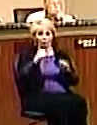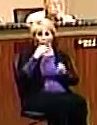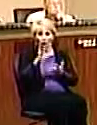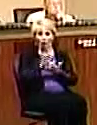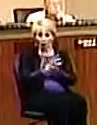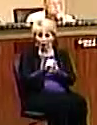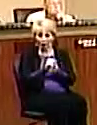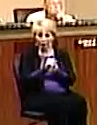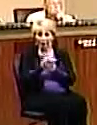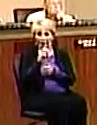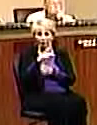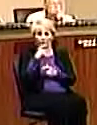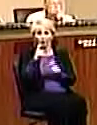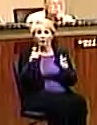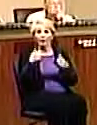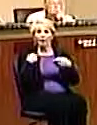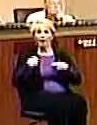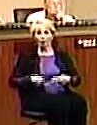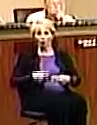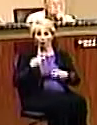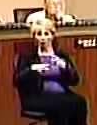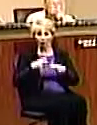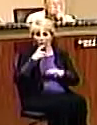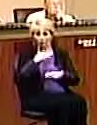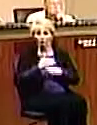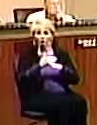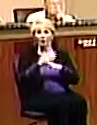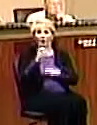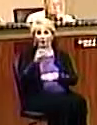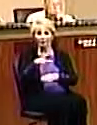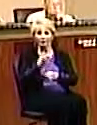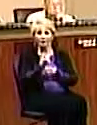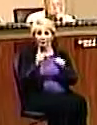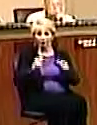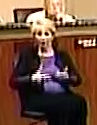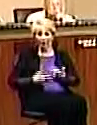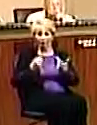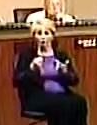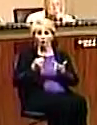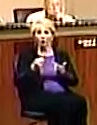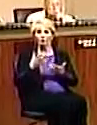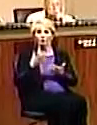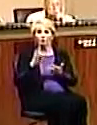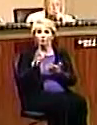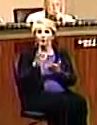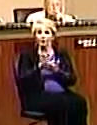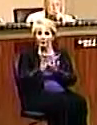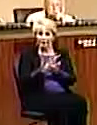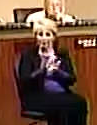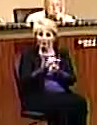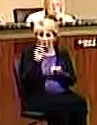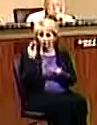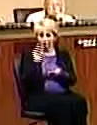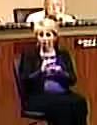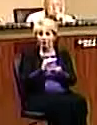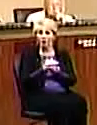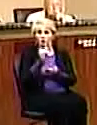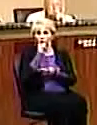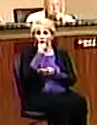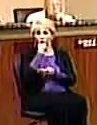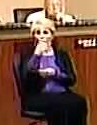eradicate cancer as a major health problem by preventing cancer, saving lives, and diminishing suffering from cancer through